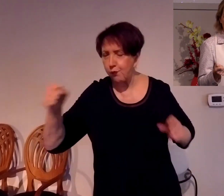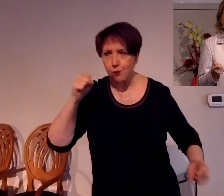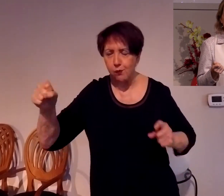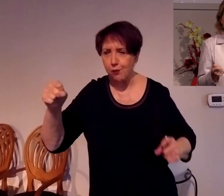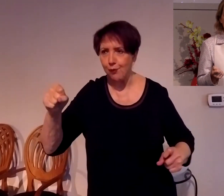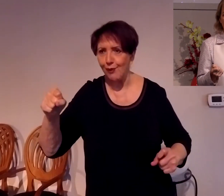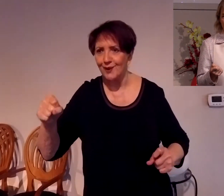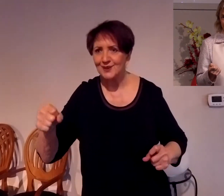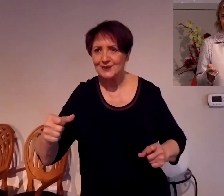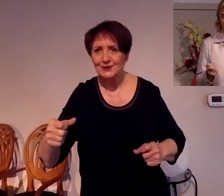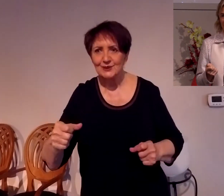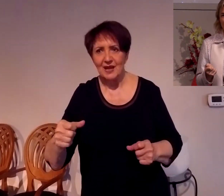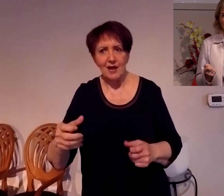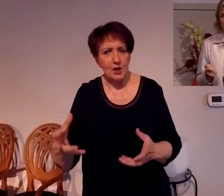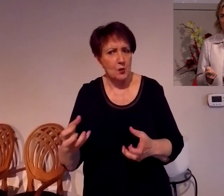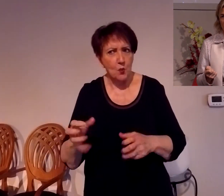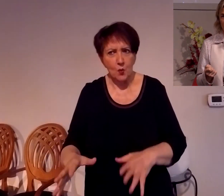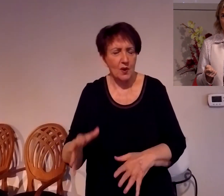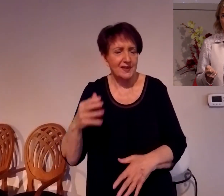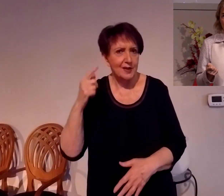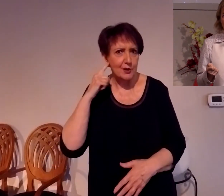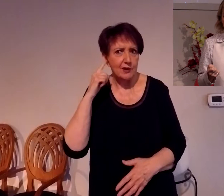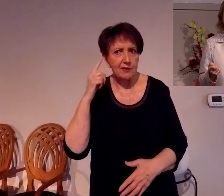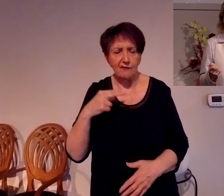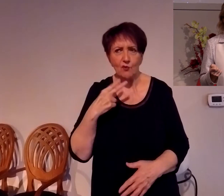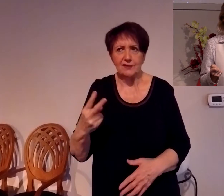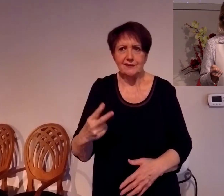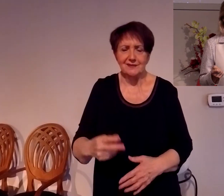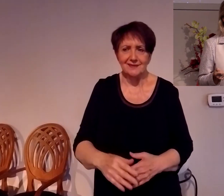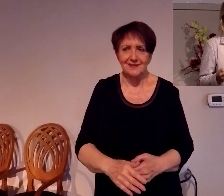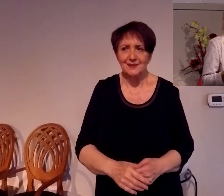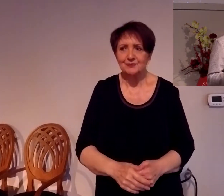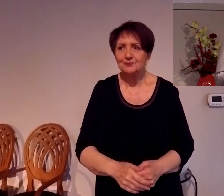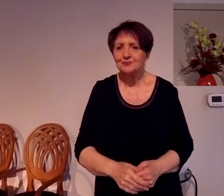to try to drown it out. I kid you not.